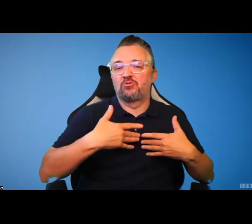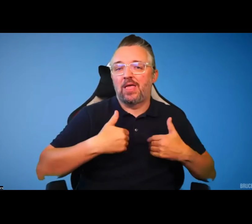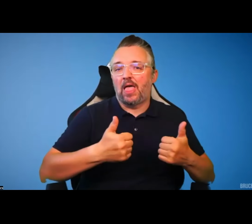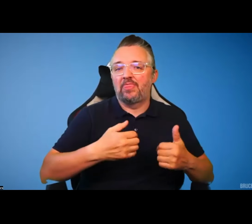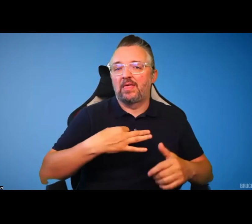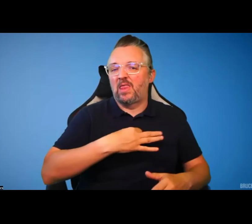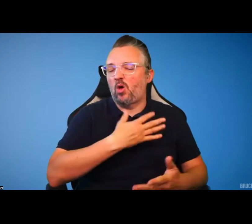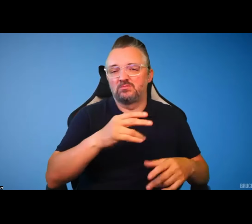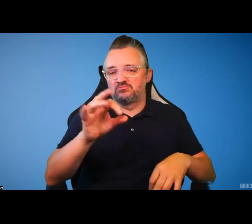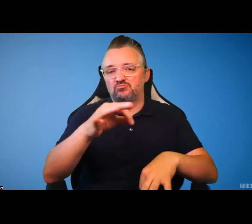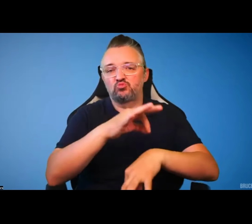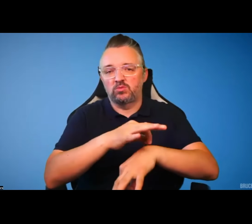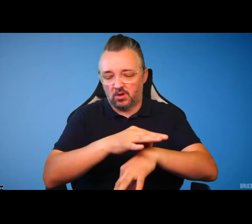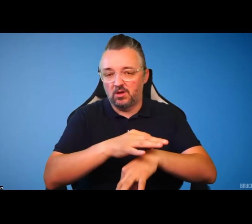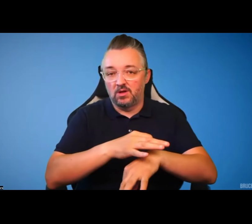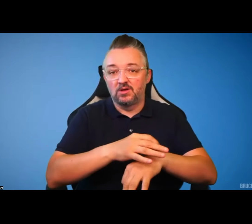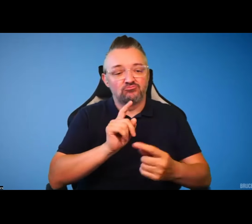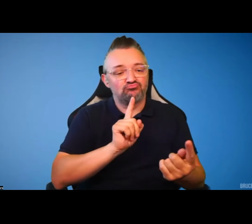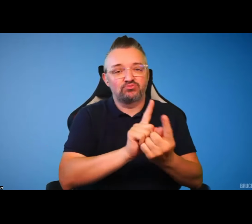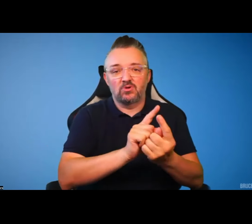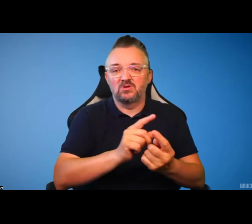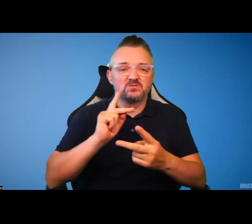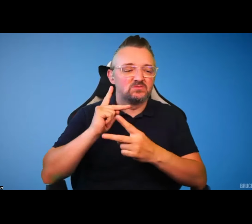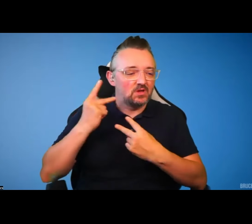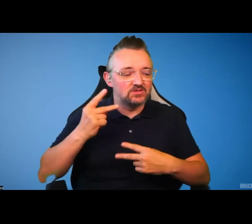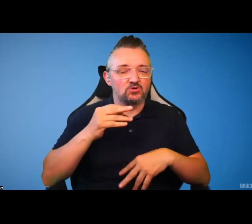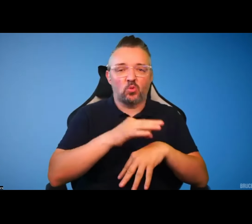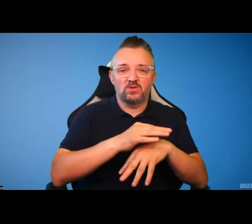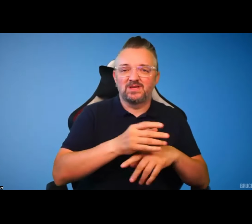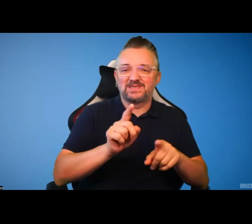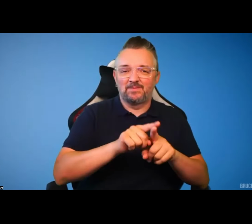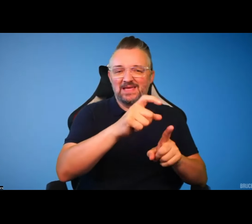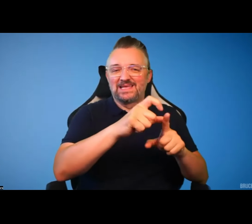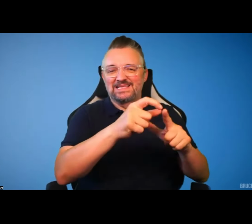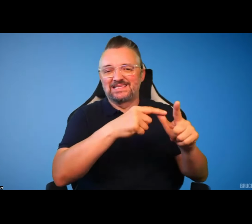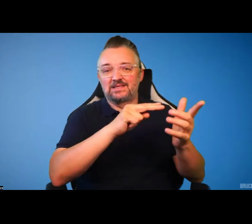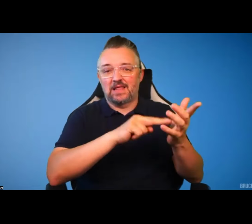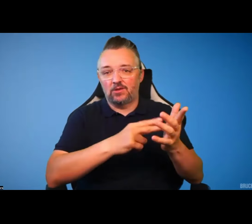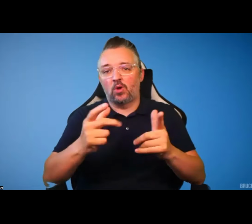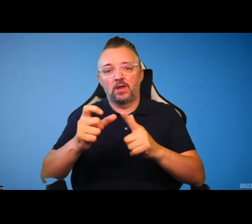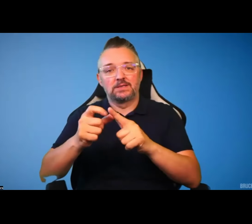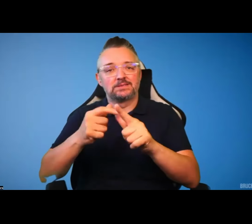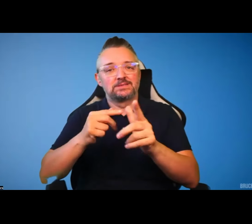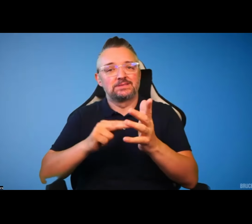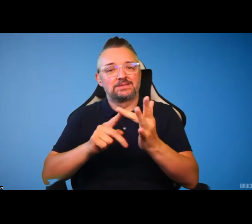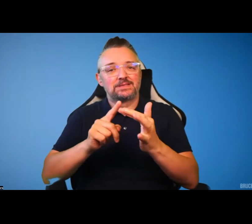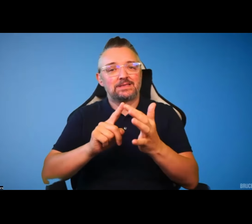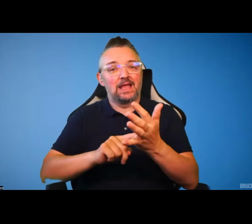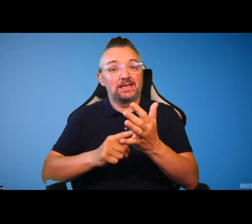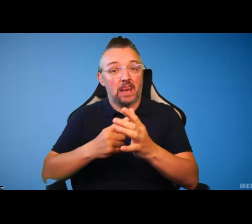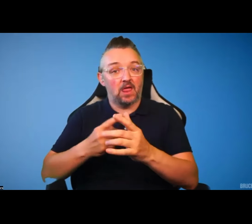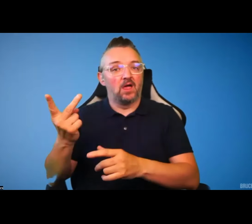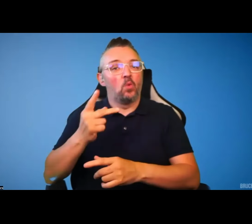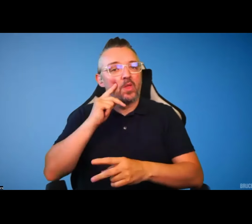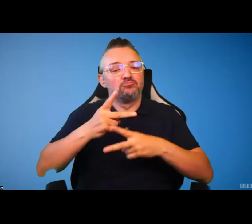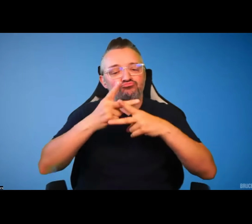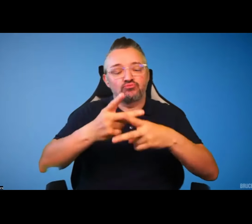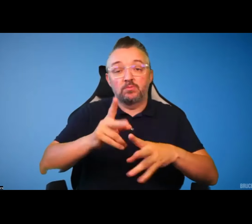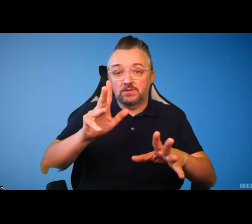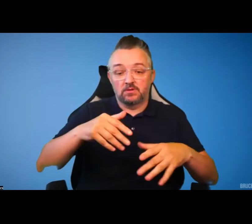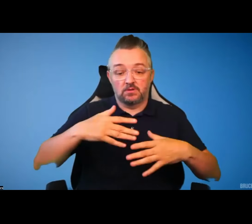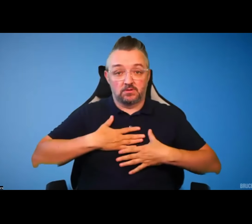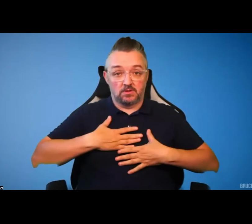GP, and you would see a doctor or a nurse, Dan or Daniela, and they would look after you as an individual. But in public